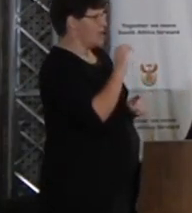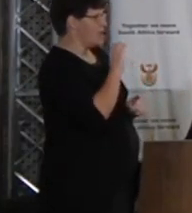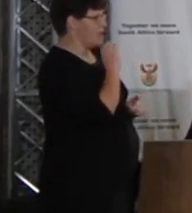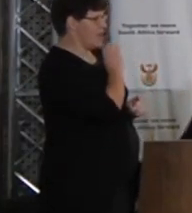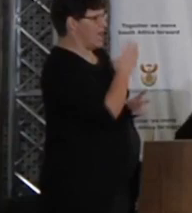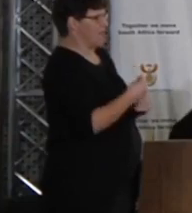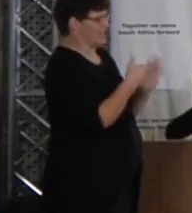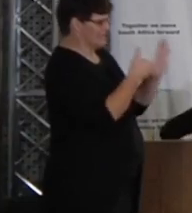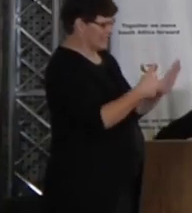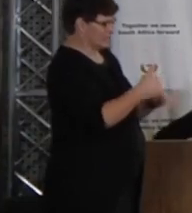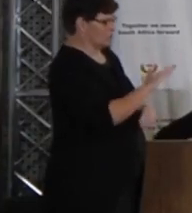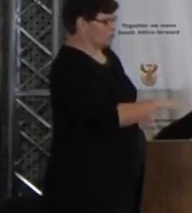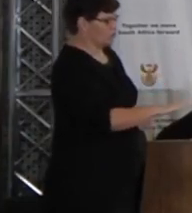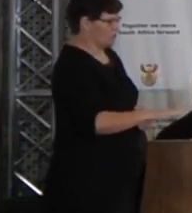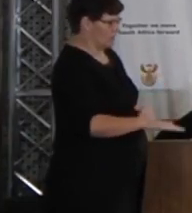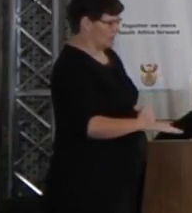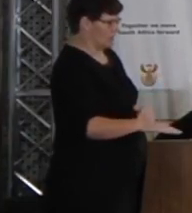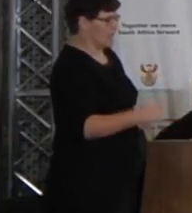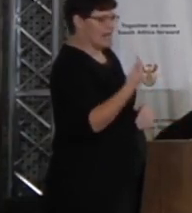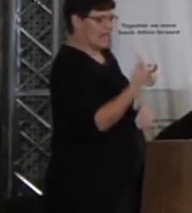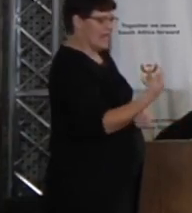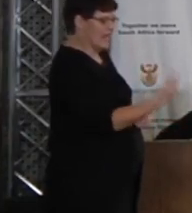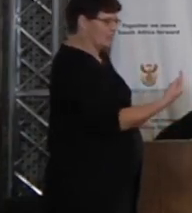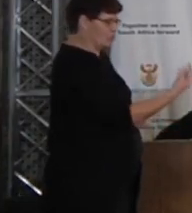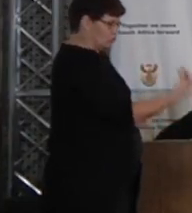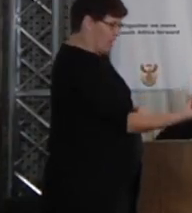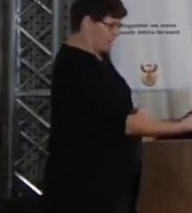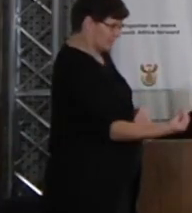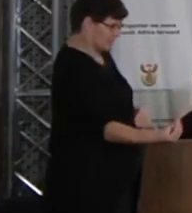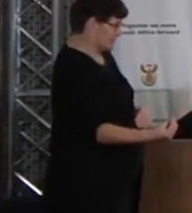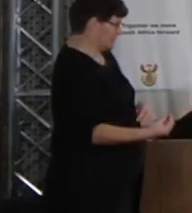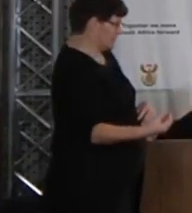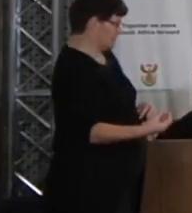6 children. And each one of them has